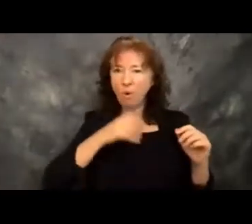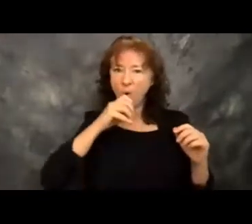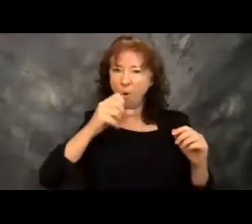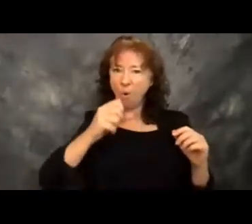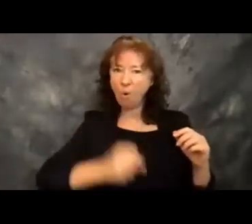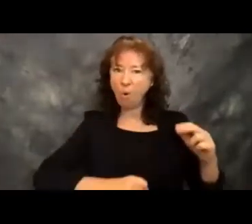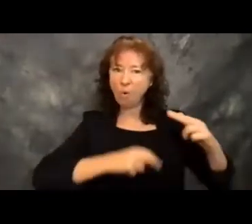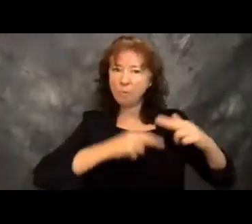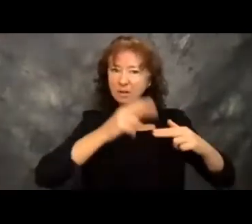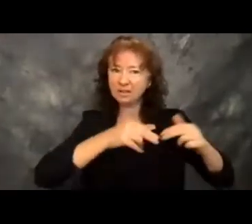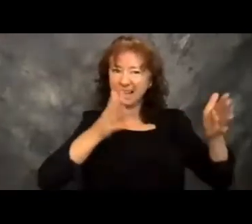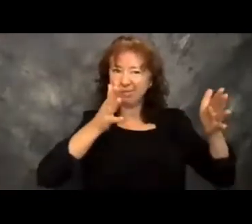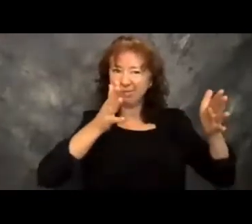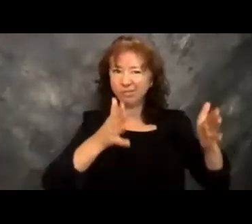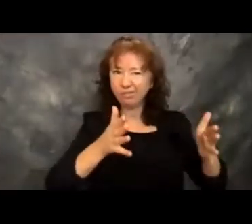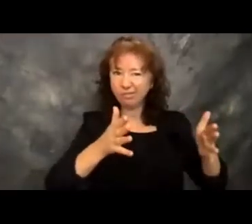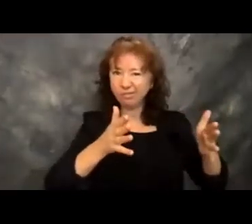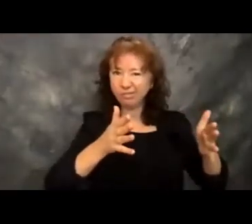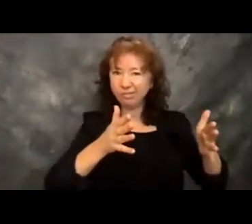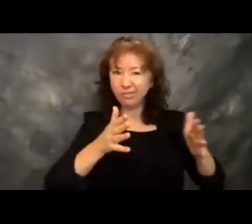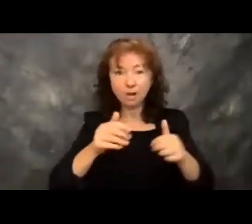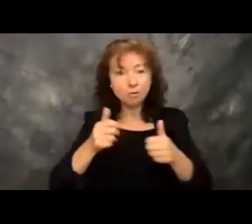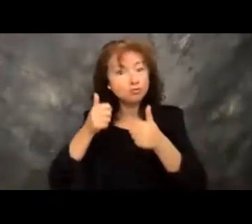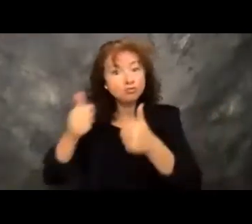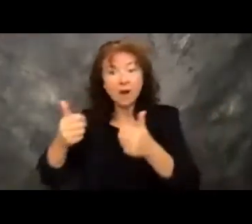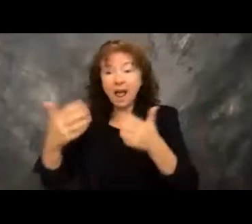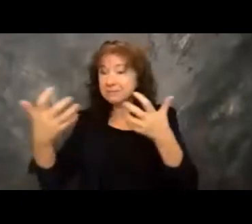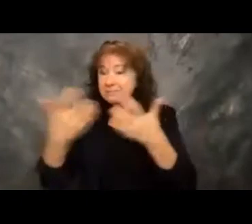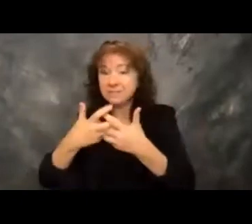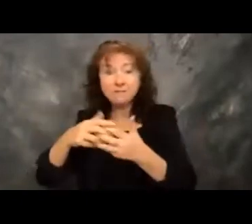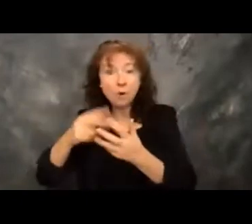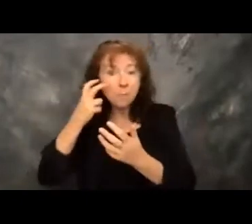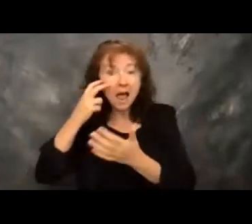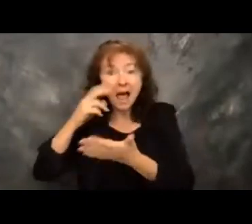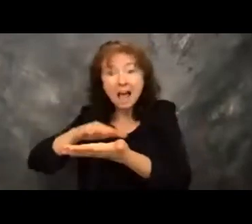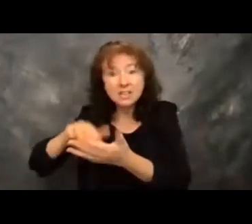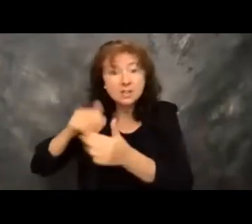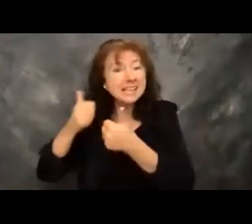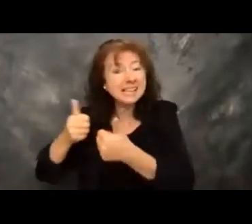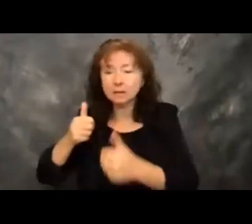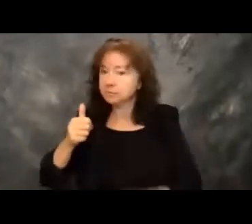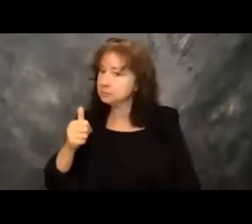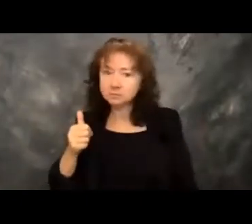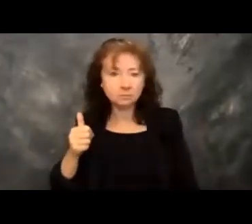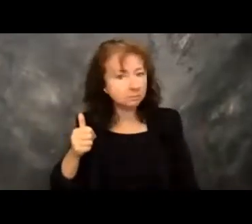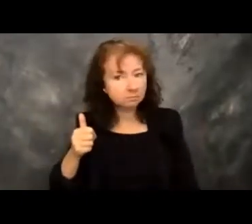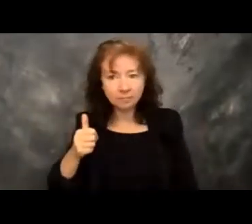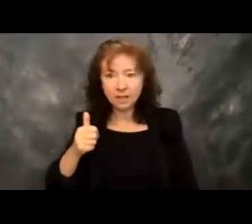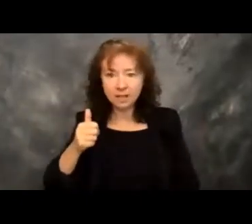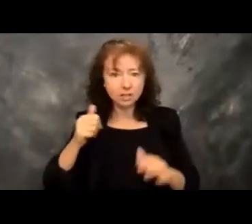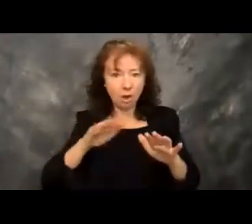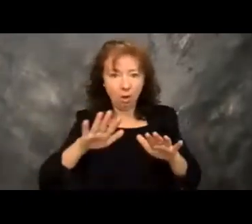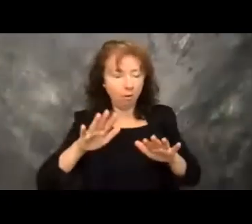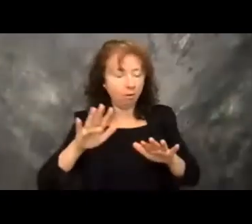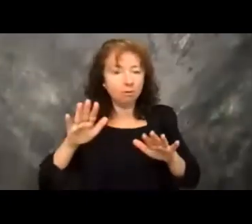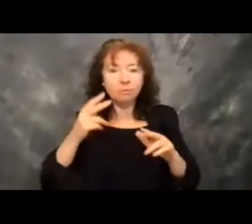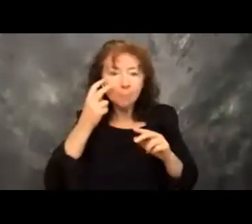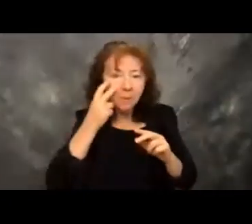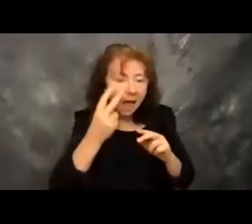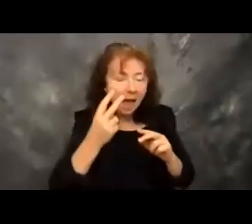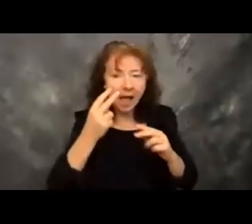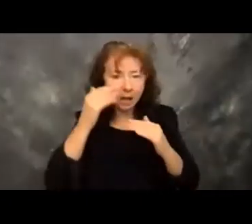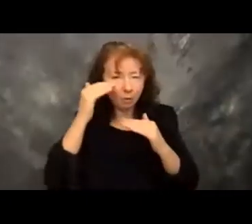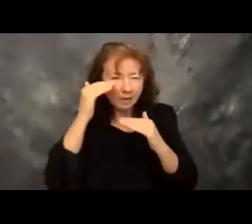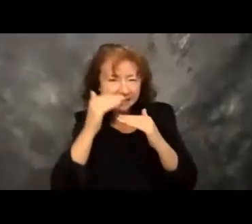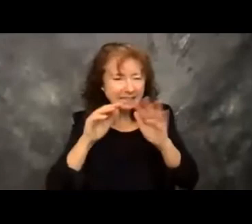physically accessible. And persons who are visually impaired, totally blind, for example, or partially sighted, they would